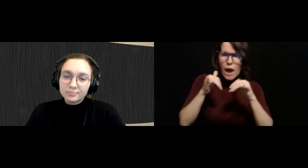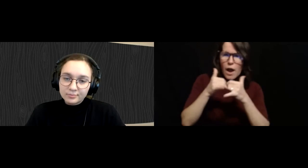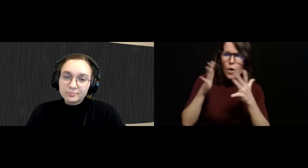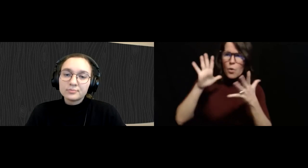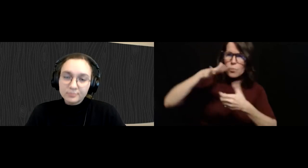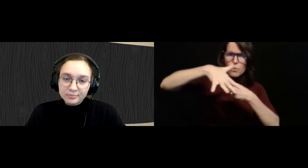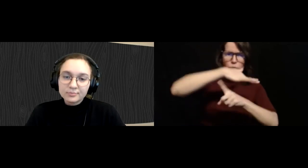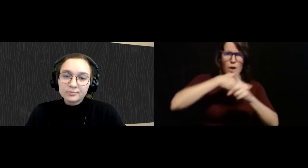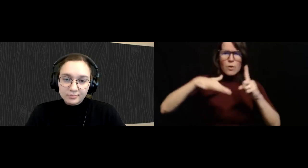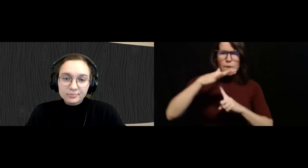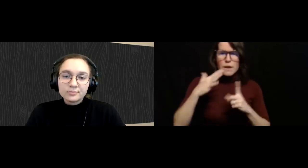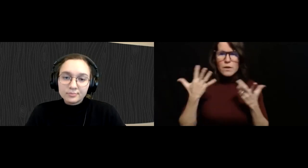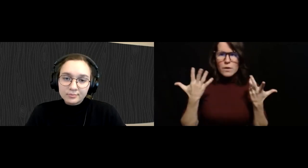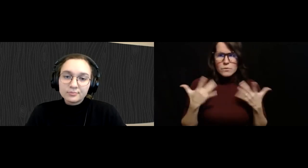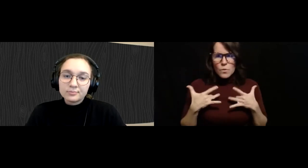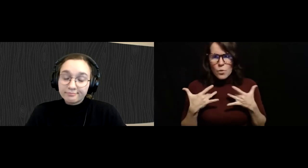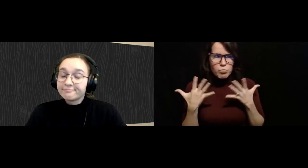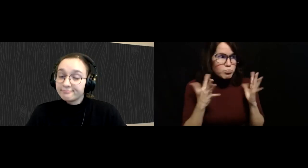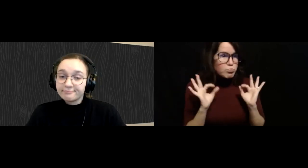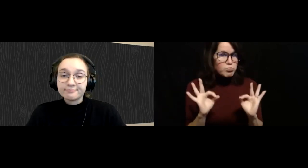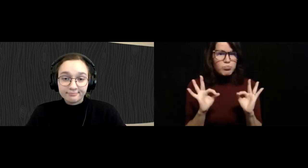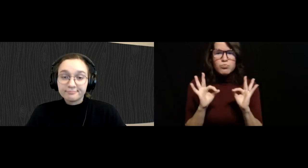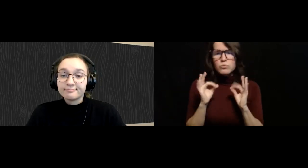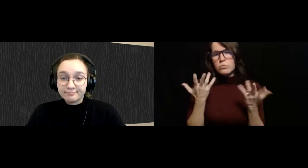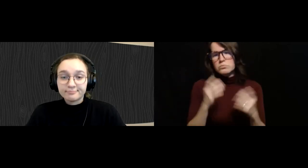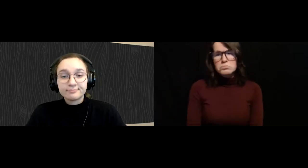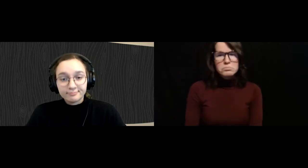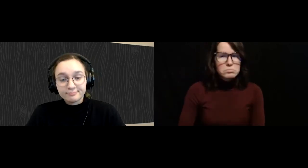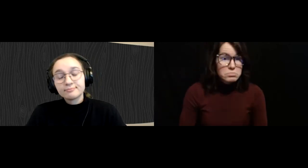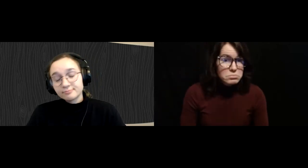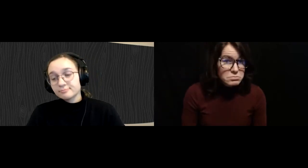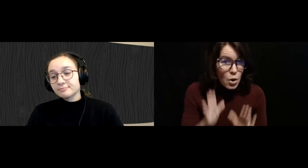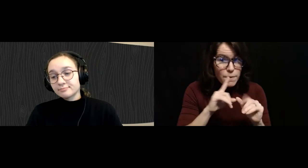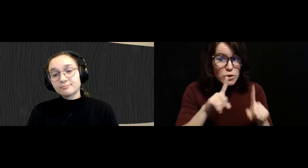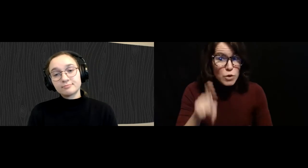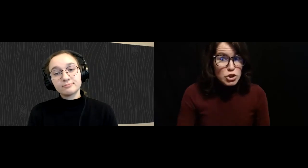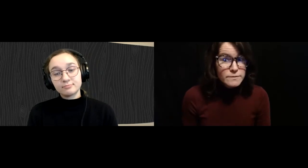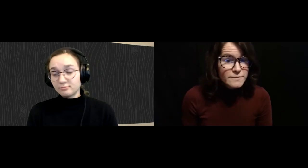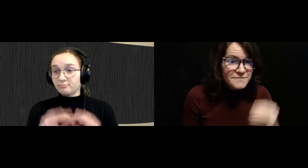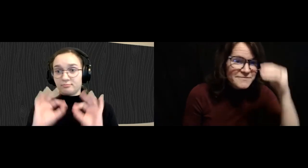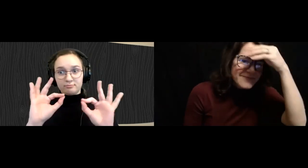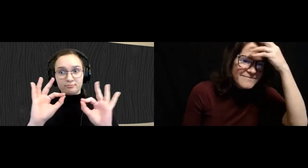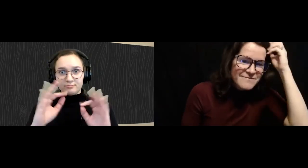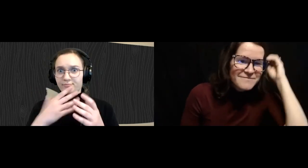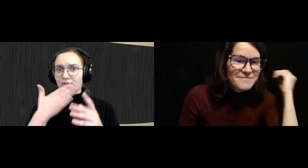first. And, you know, how do we navigate the environment with impaired vision? It's a great